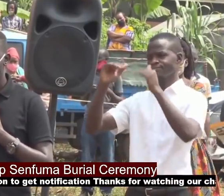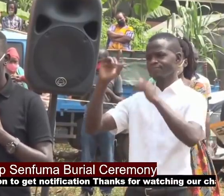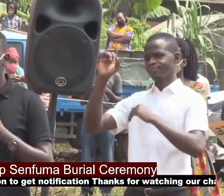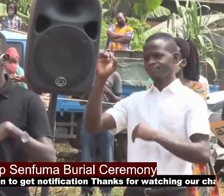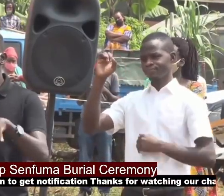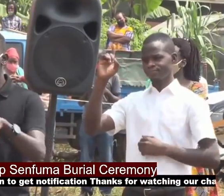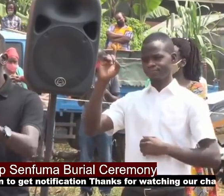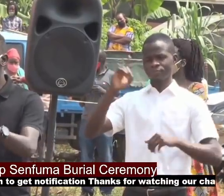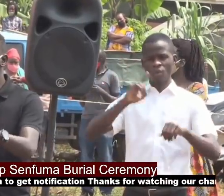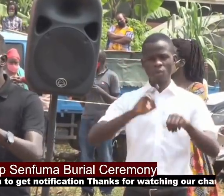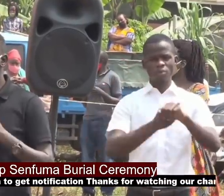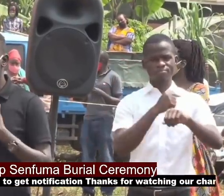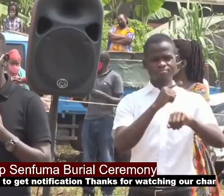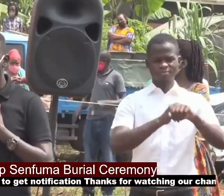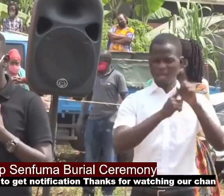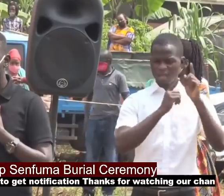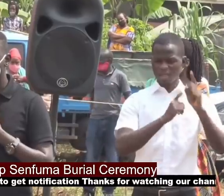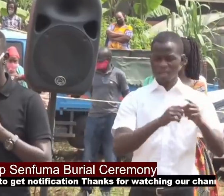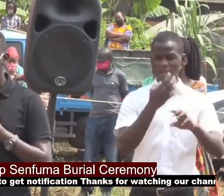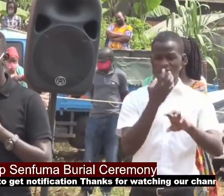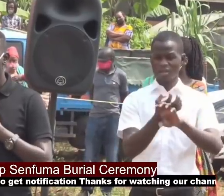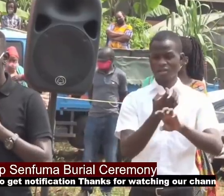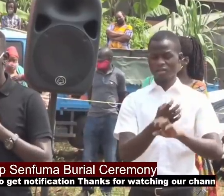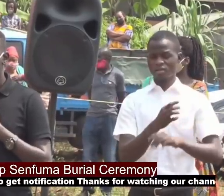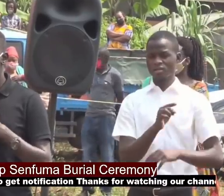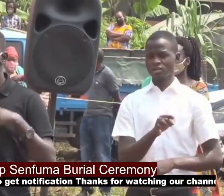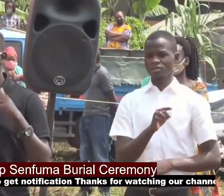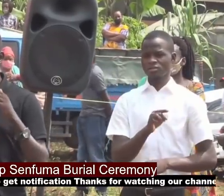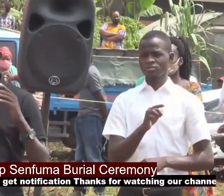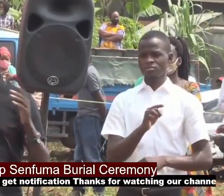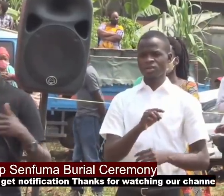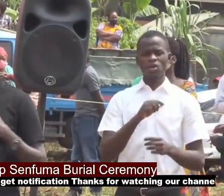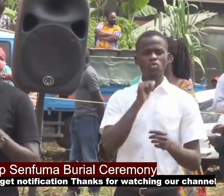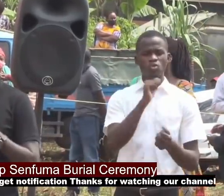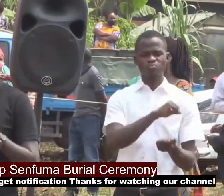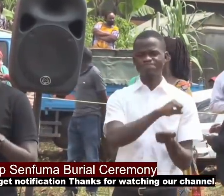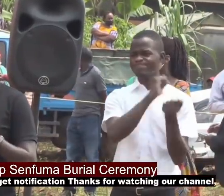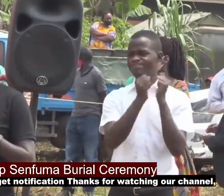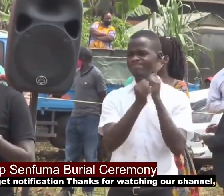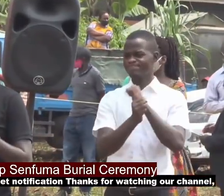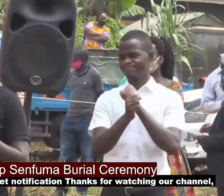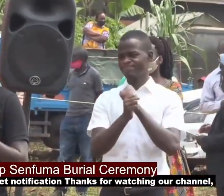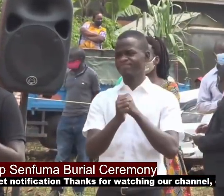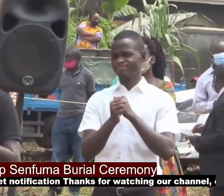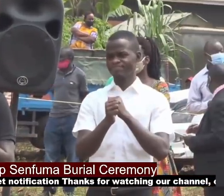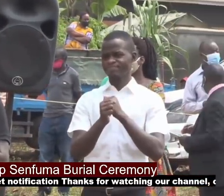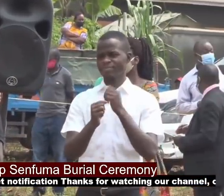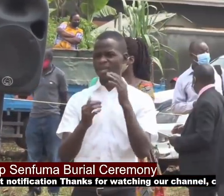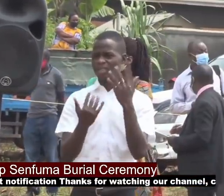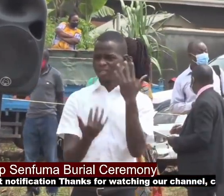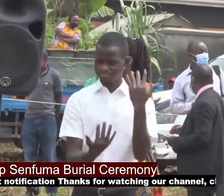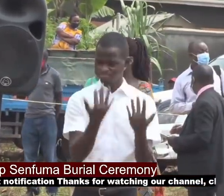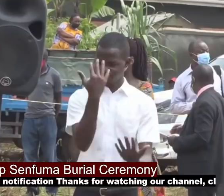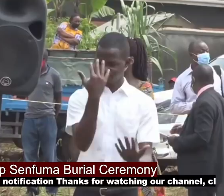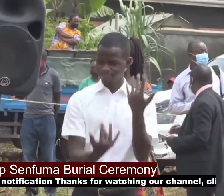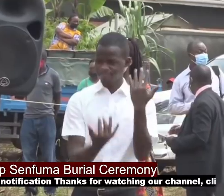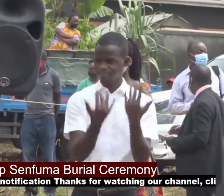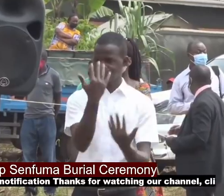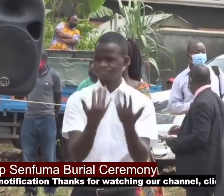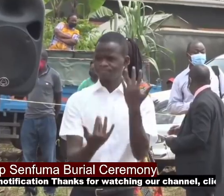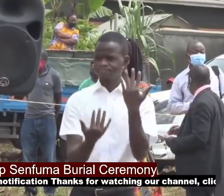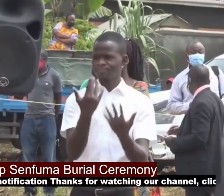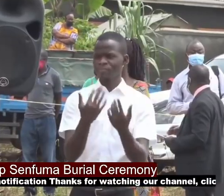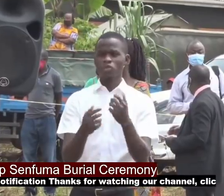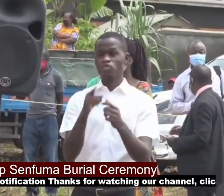mu ggulu. Bwe ndituuka ku jjinja eryo. Bwe ndituuka ku jjinja eryo. Lireme okunkanyuga. Lireme okunkanyuga. Muliro ogutazikira. Omuliro ogutazikira.